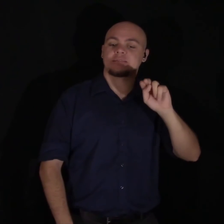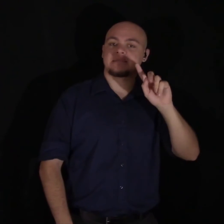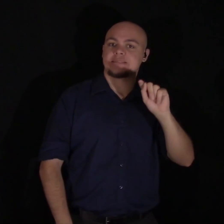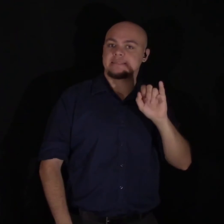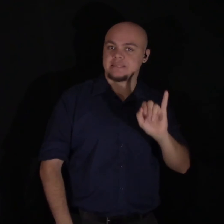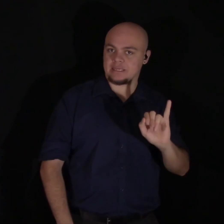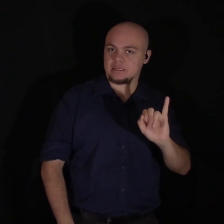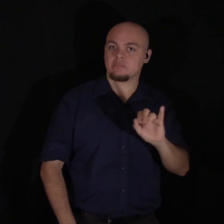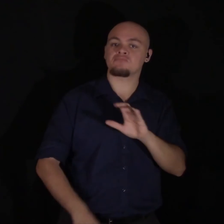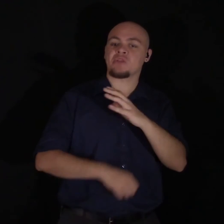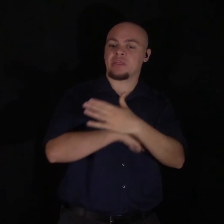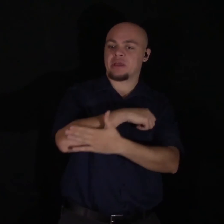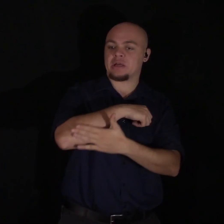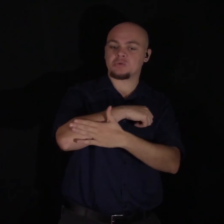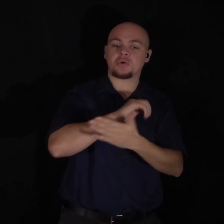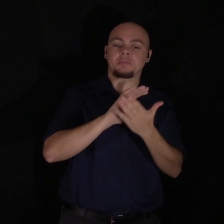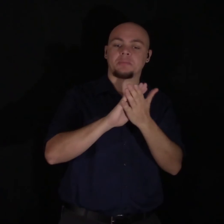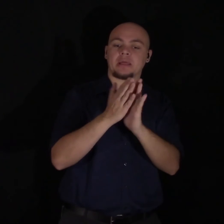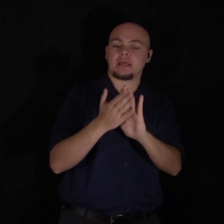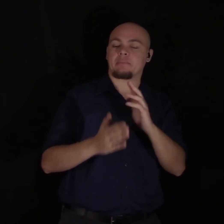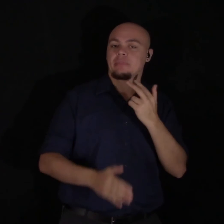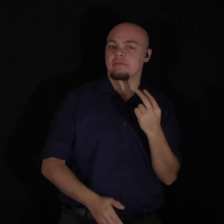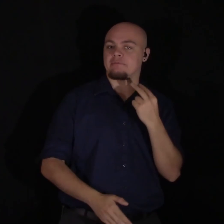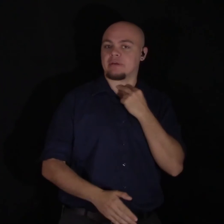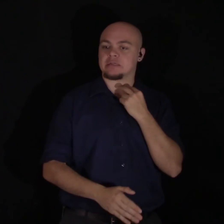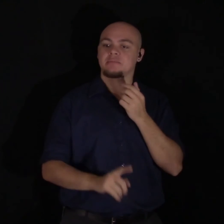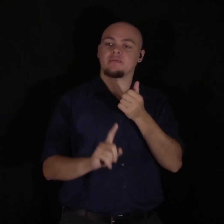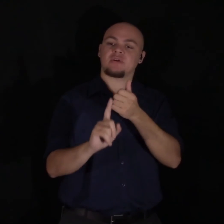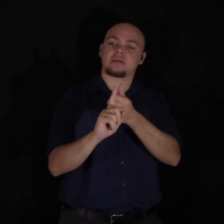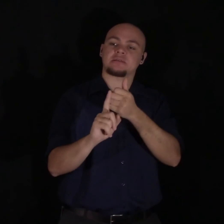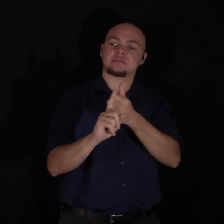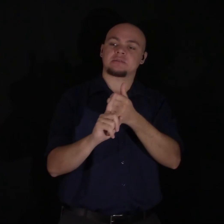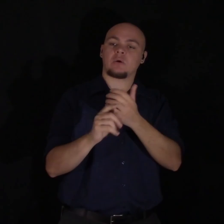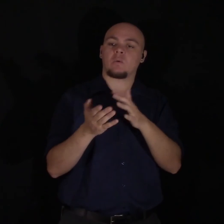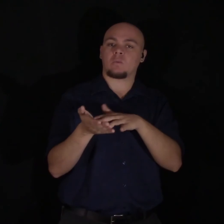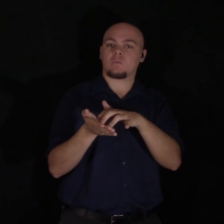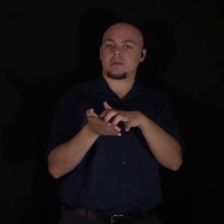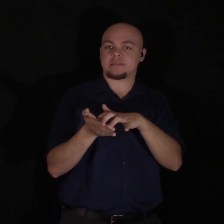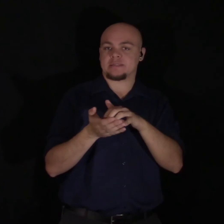He became the victim of its weakness. Whether he had died or